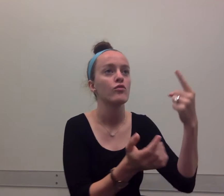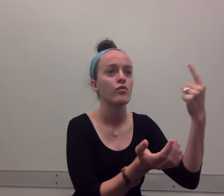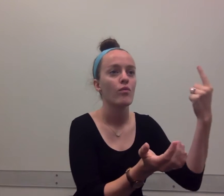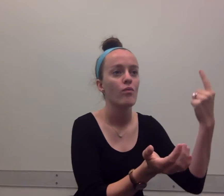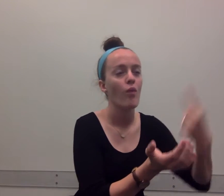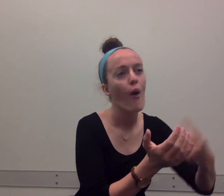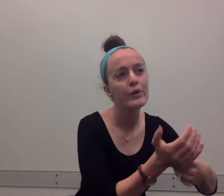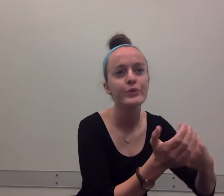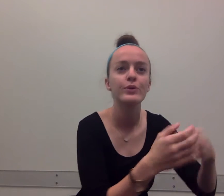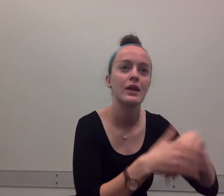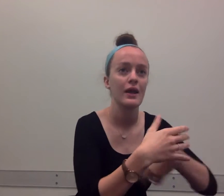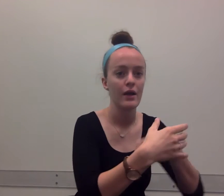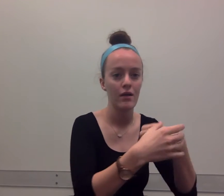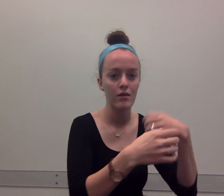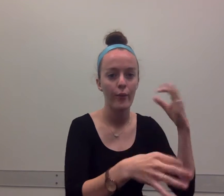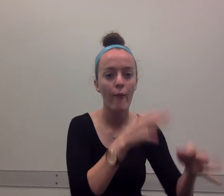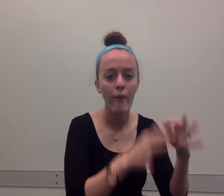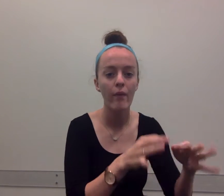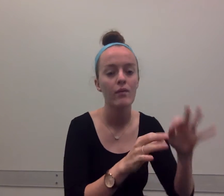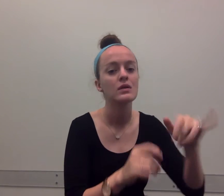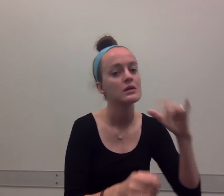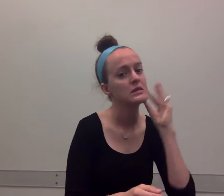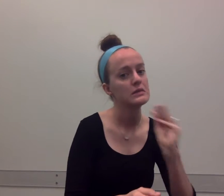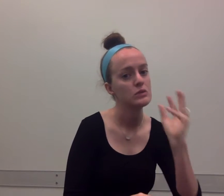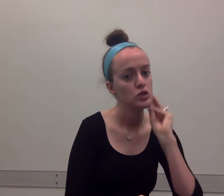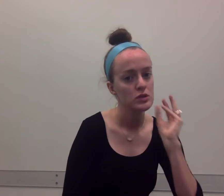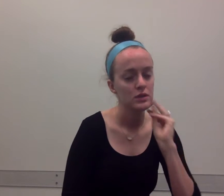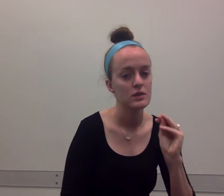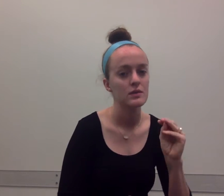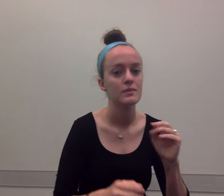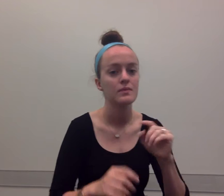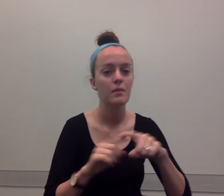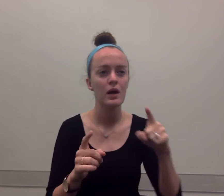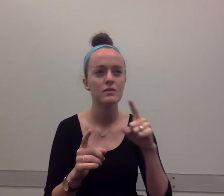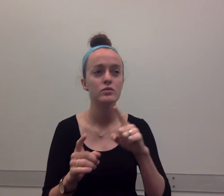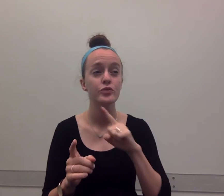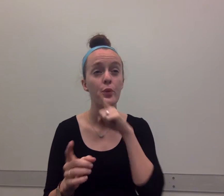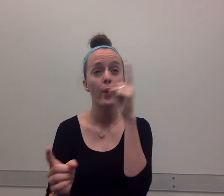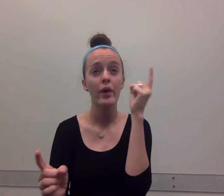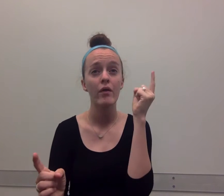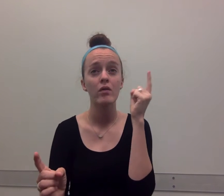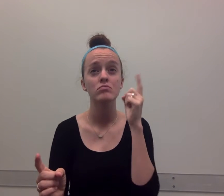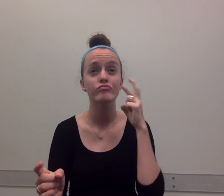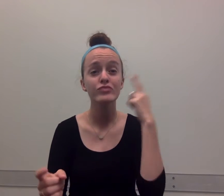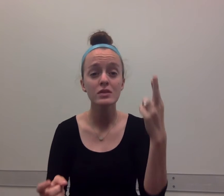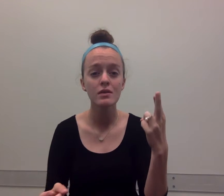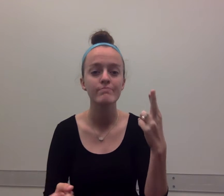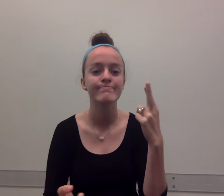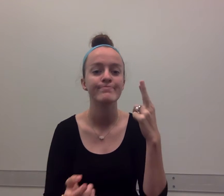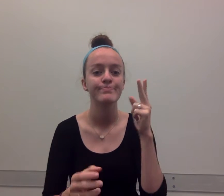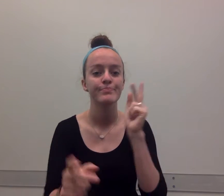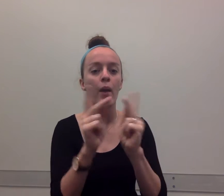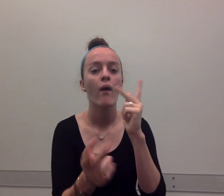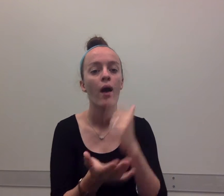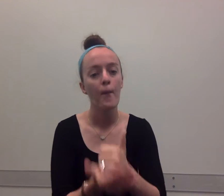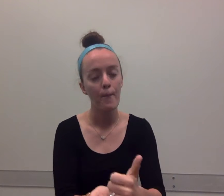that you learn in school and that you apply that is to help the people involved. The law is more about community and more about people than